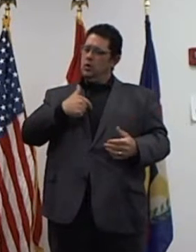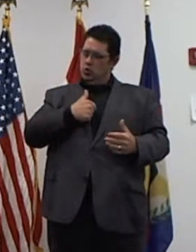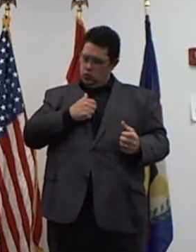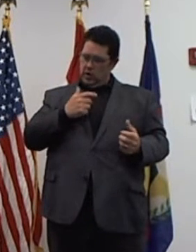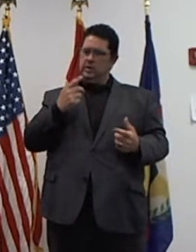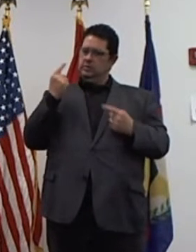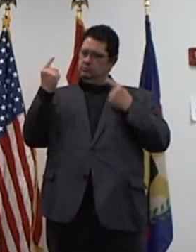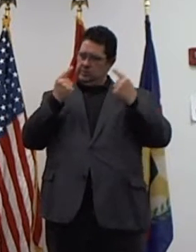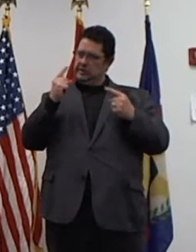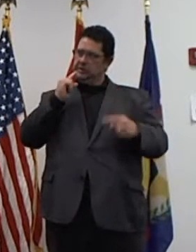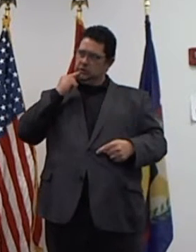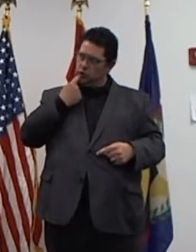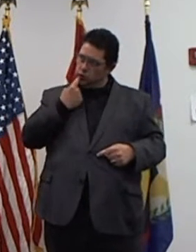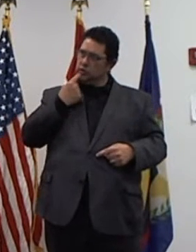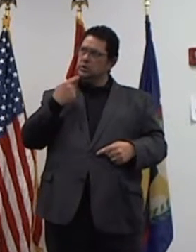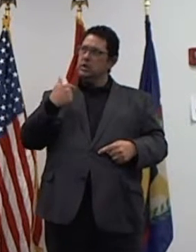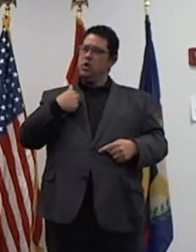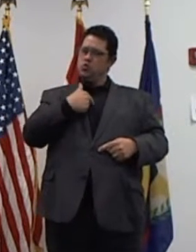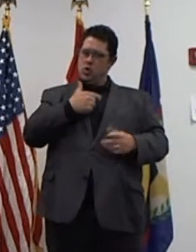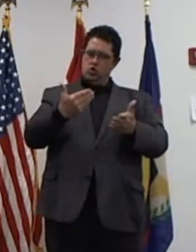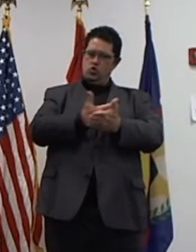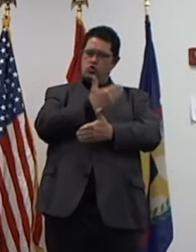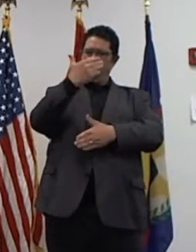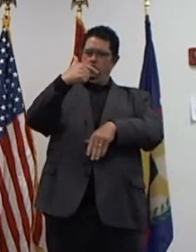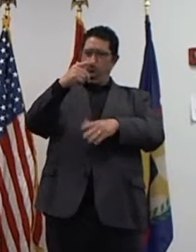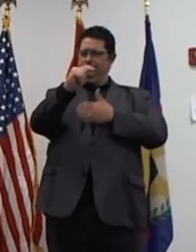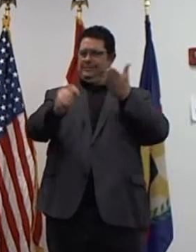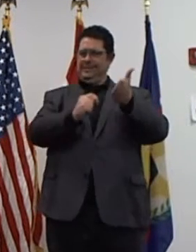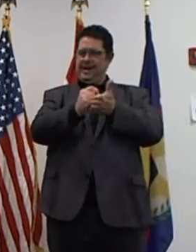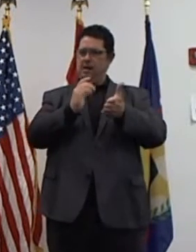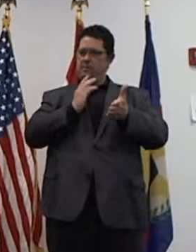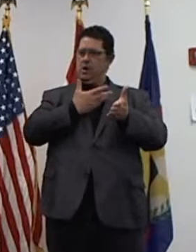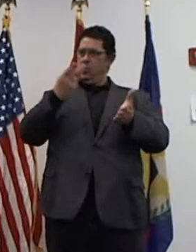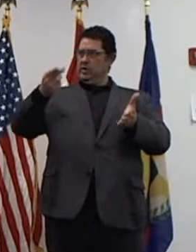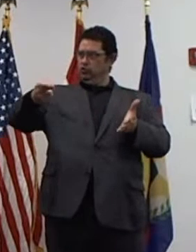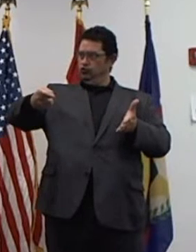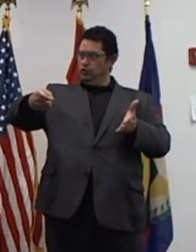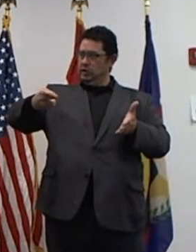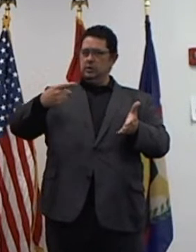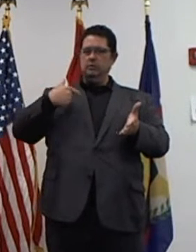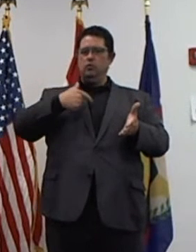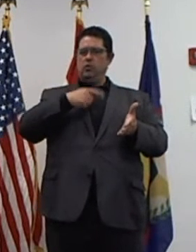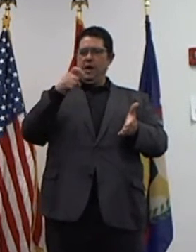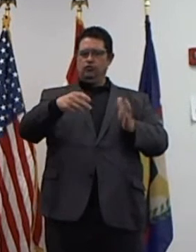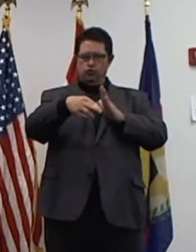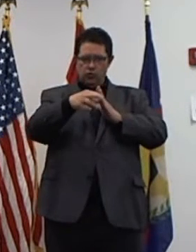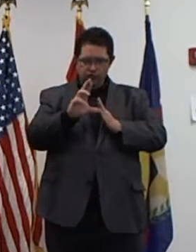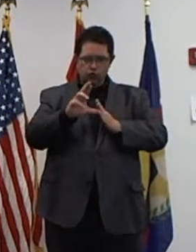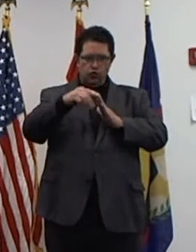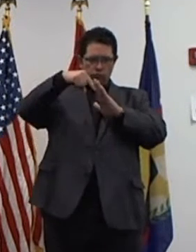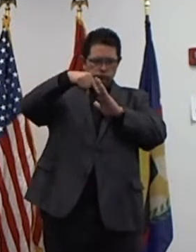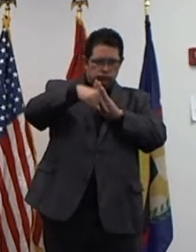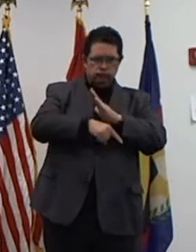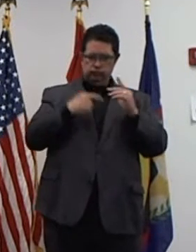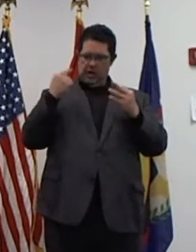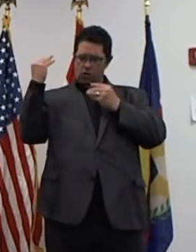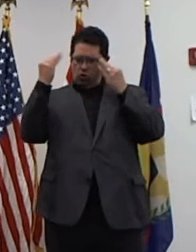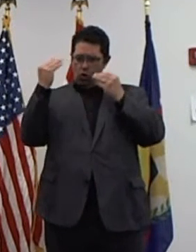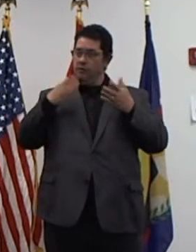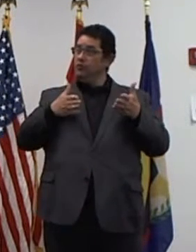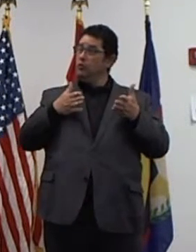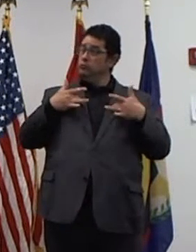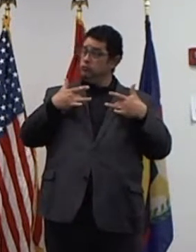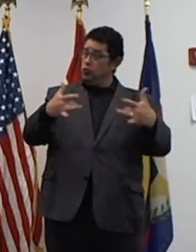seriously. We are in a new point in our history where we have to review this in a very thorough and thoughtful way, and that's what I'd like to